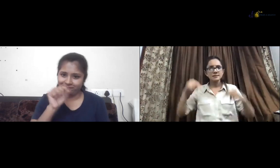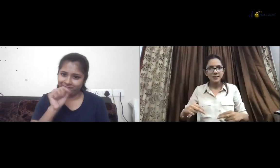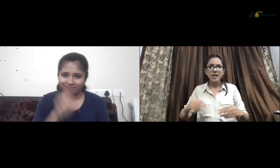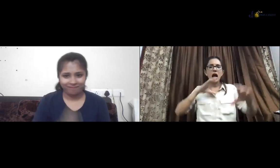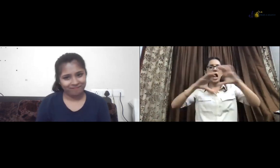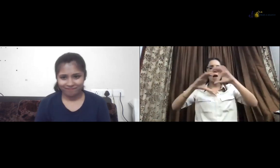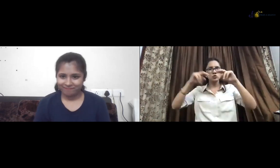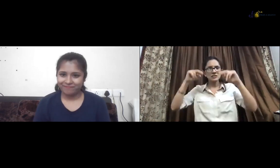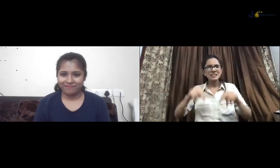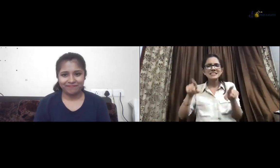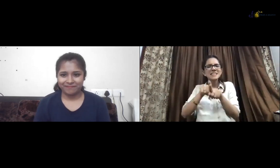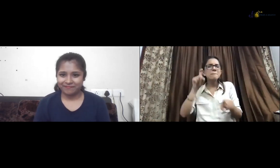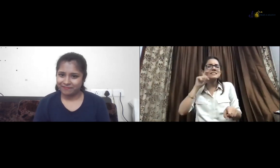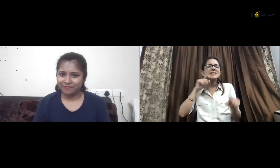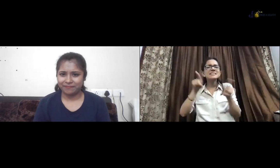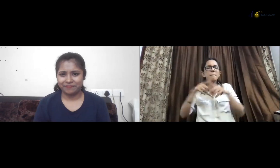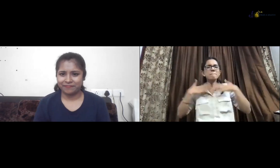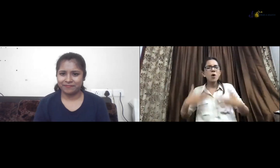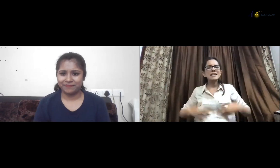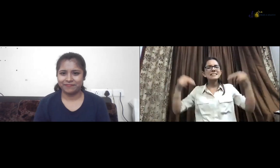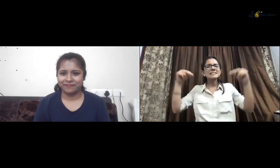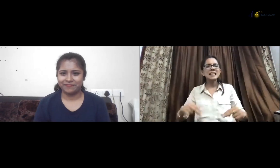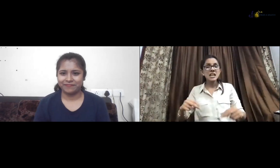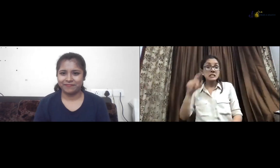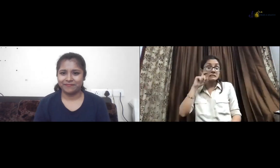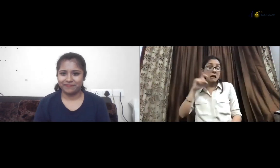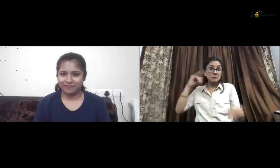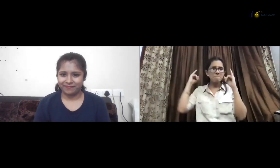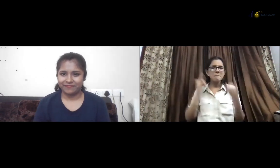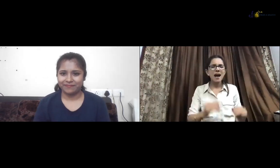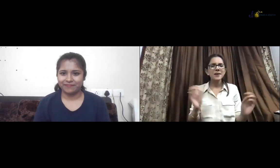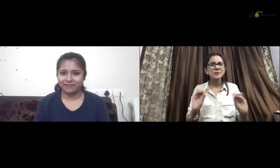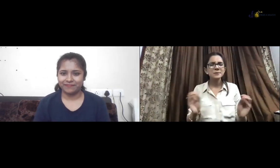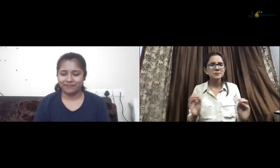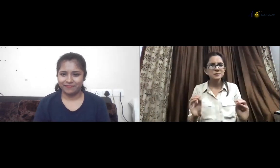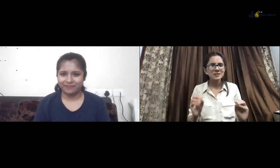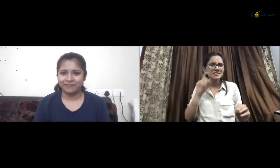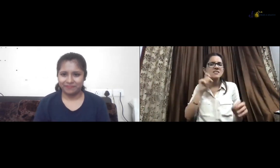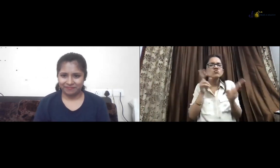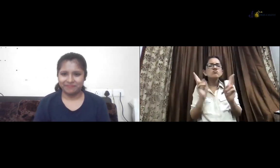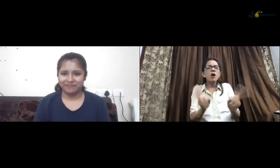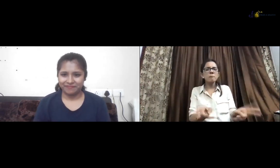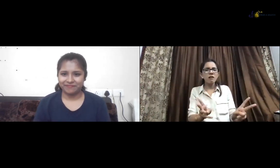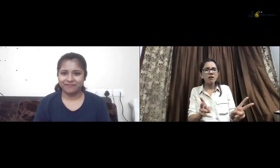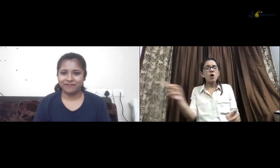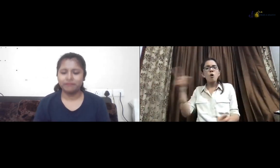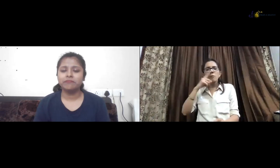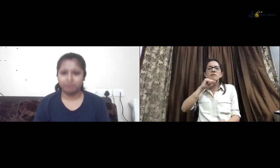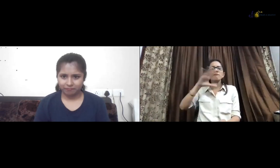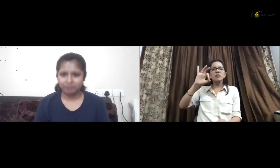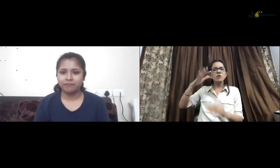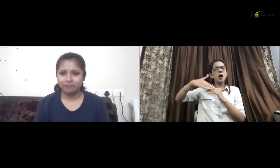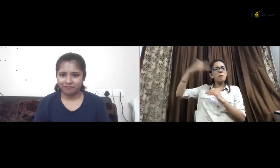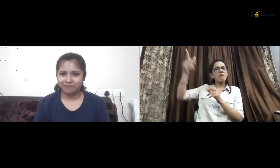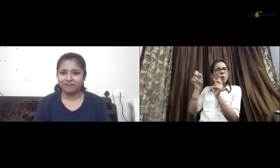food, water, air, communication. Likewise, we need sex. It's a body need. It's nothing bad in that.